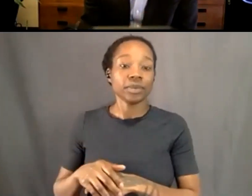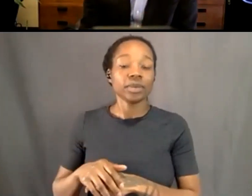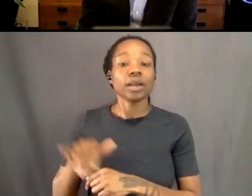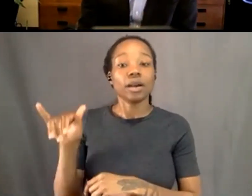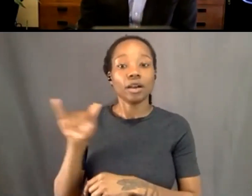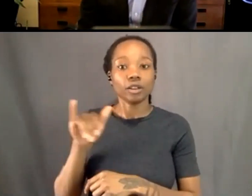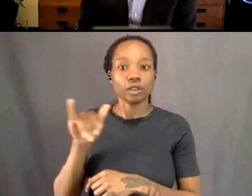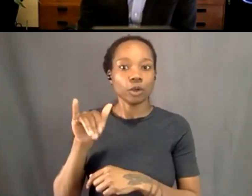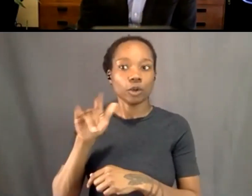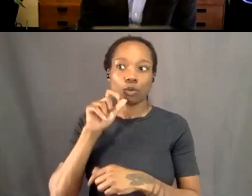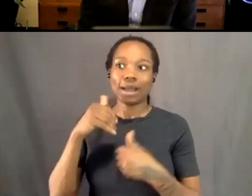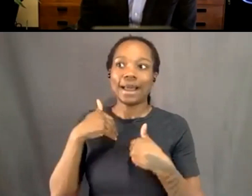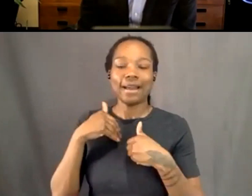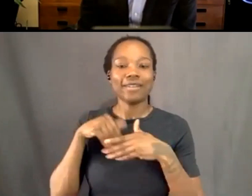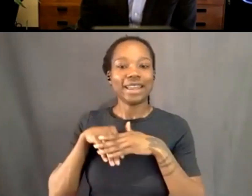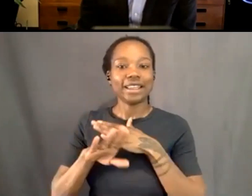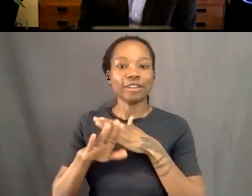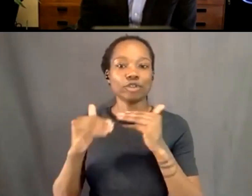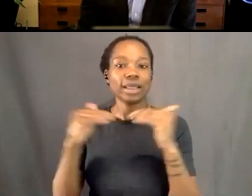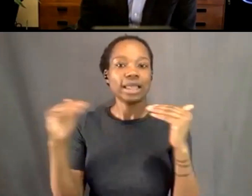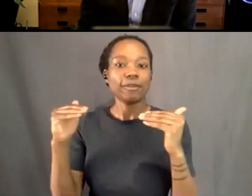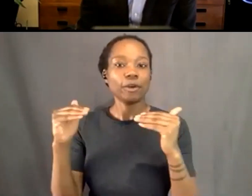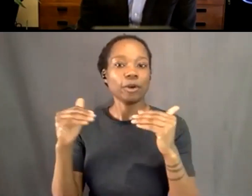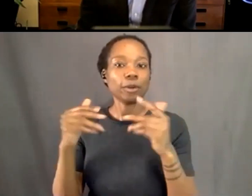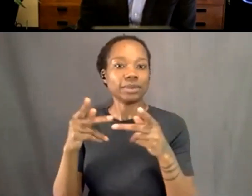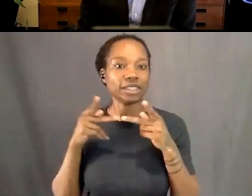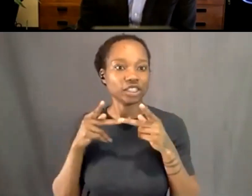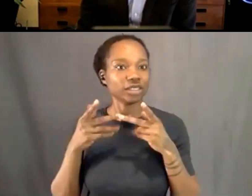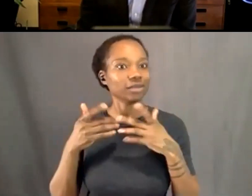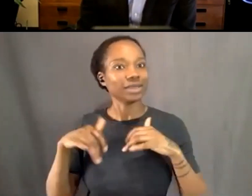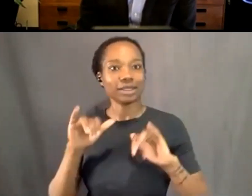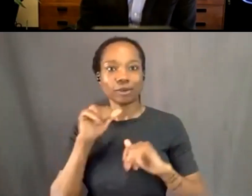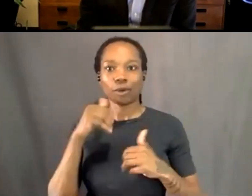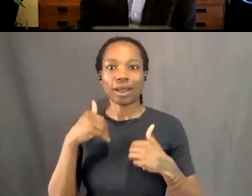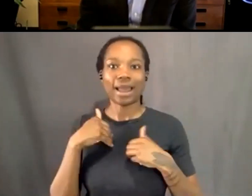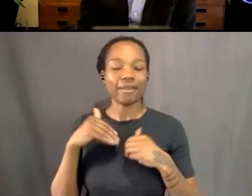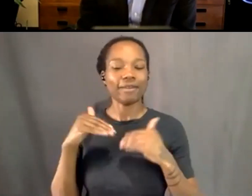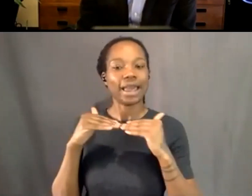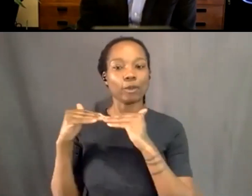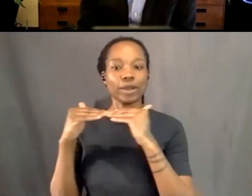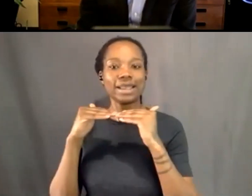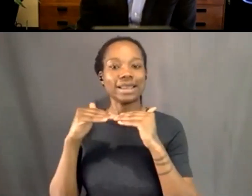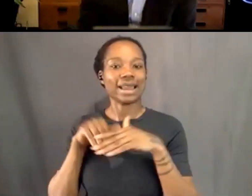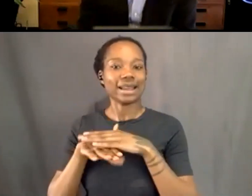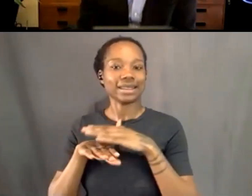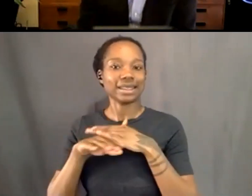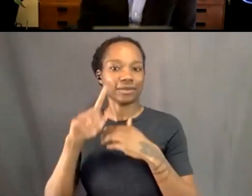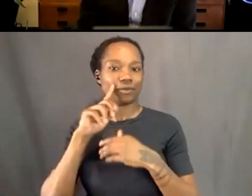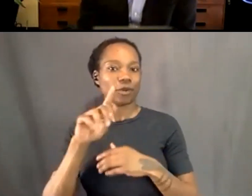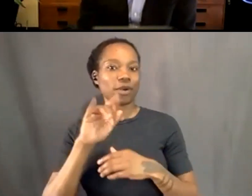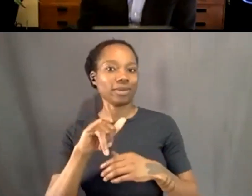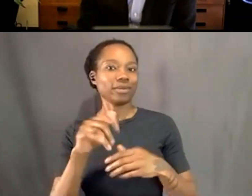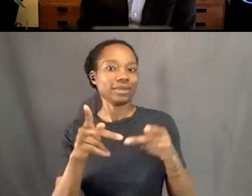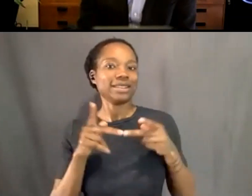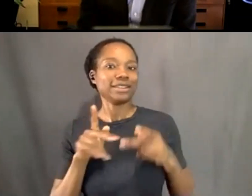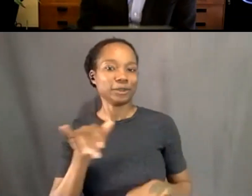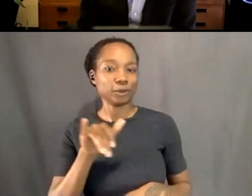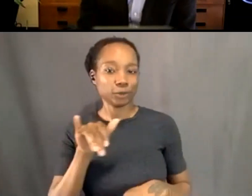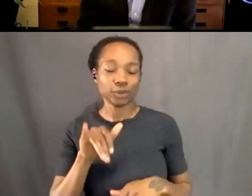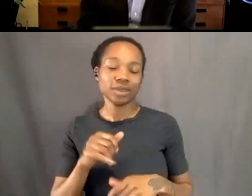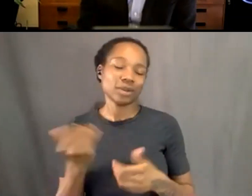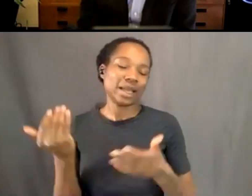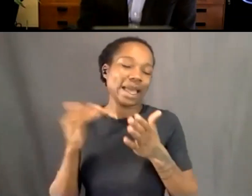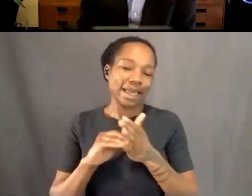level, we don't have equity and access to that level of education as well. So, what we saw in the nursing home again